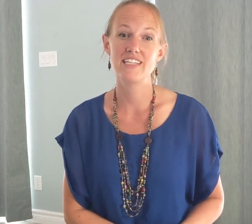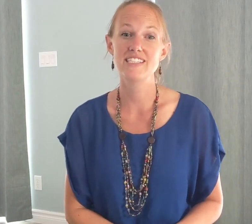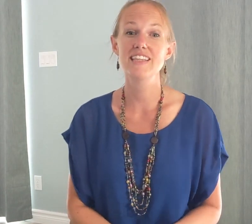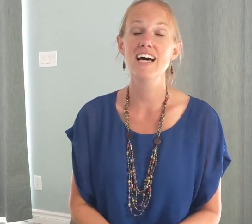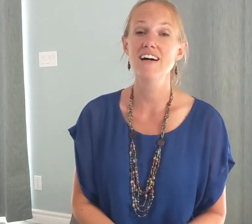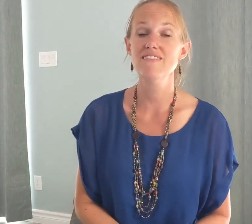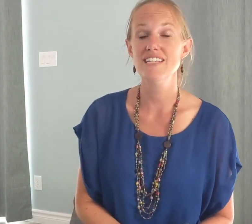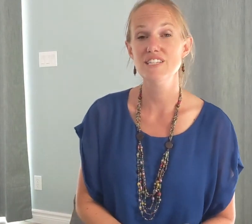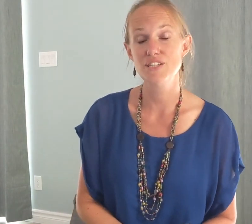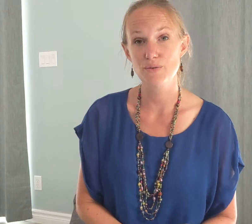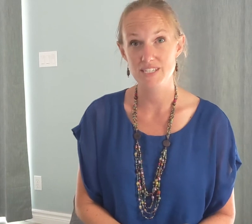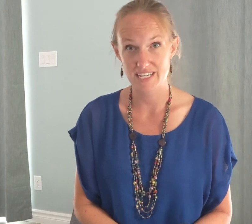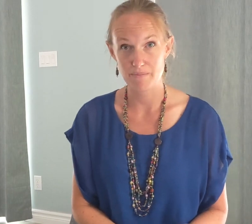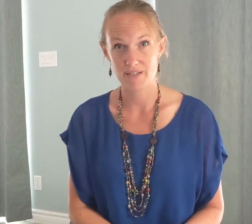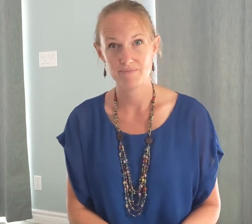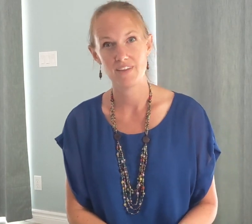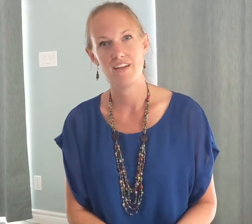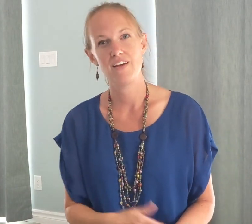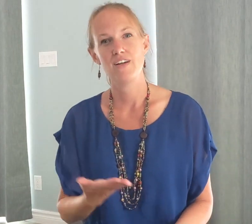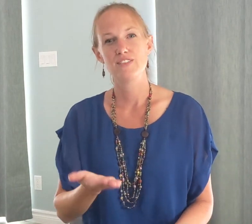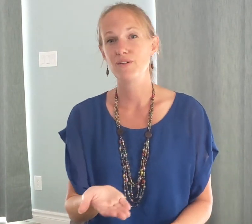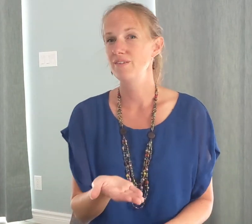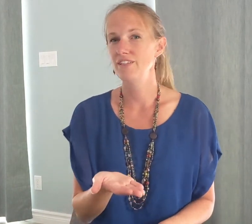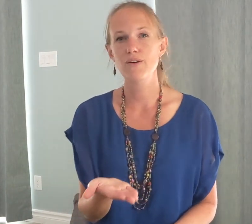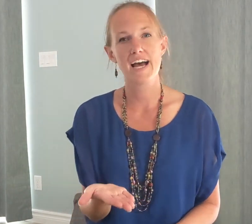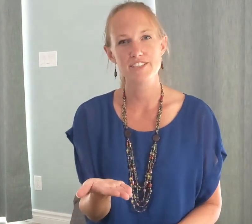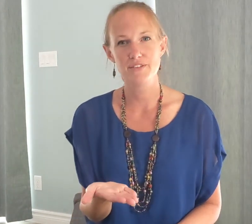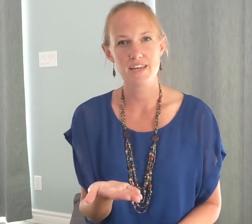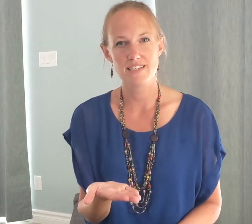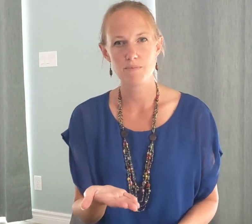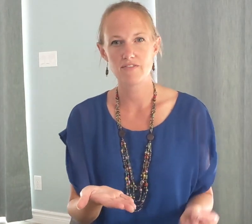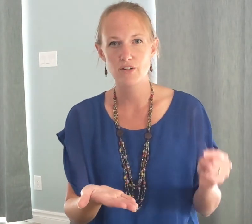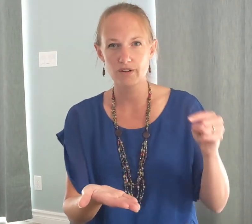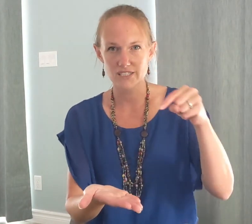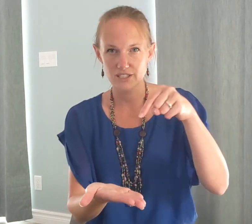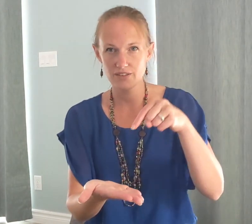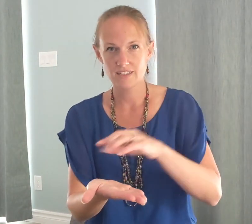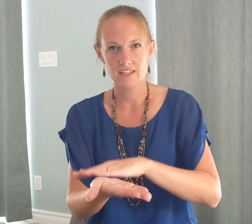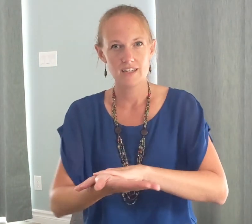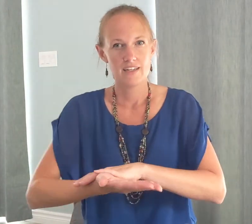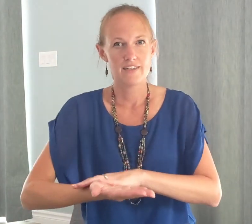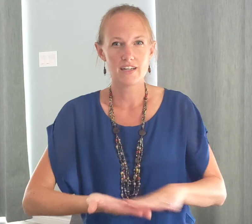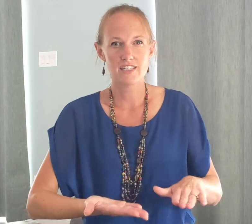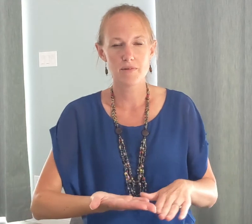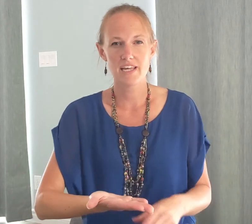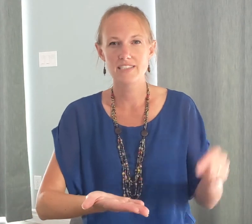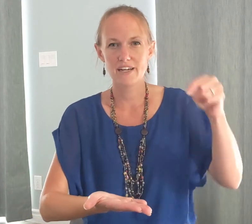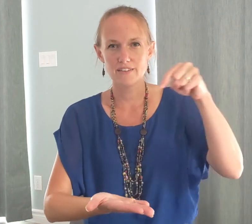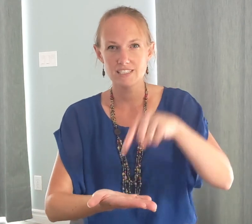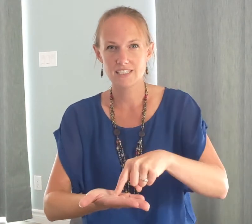This love is so deep. So you don't have to do this, but if you're going to, non-dominant hand out,